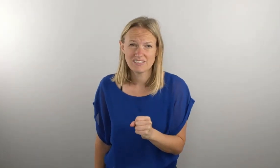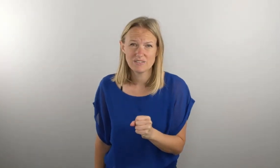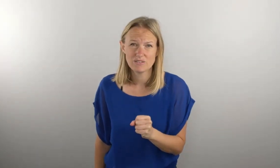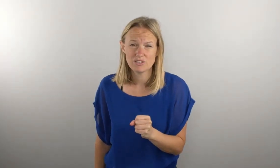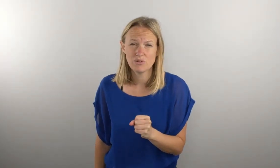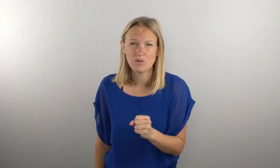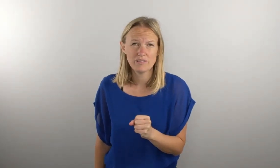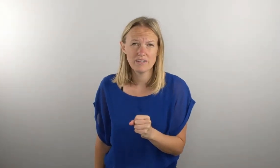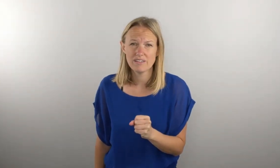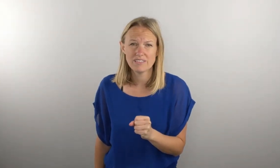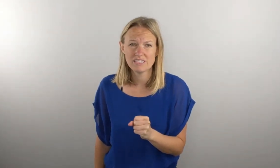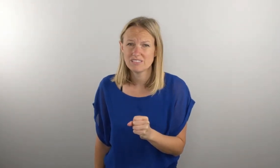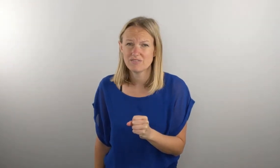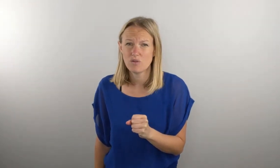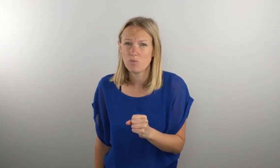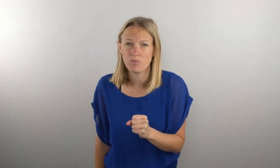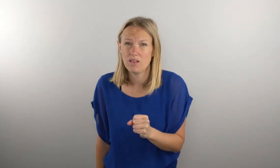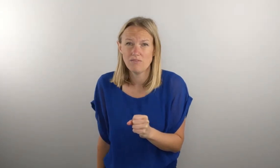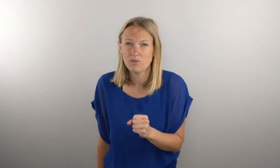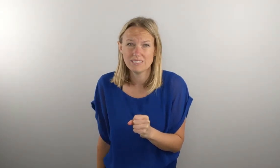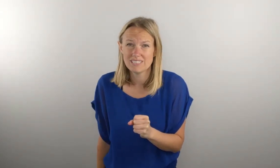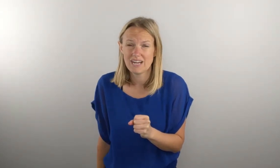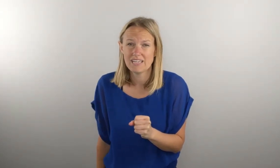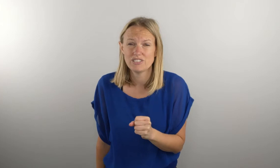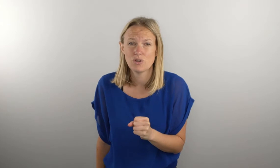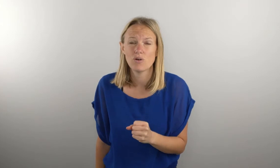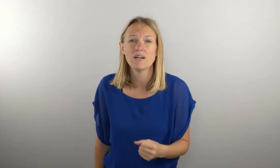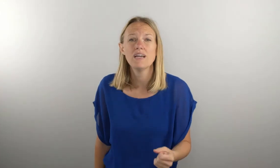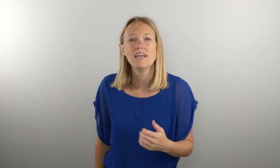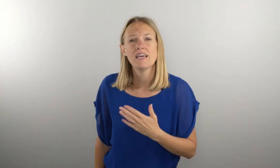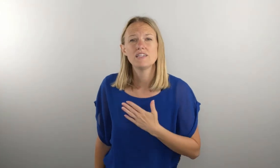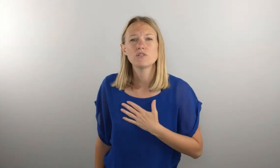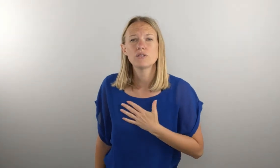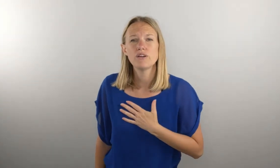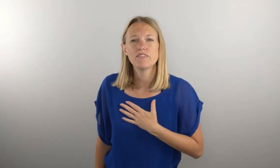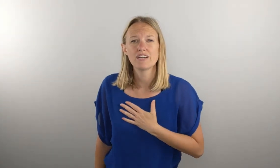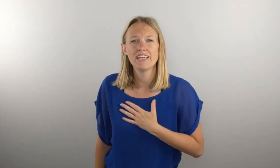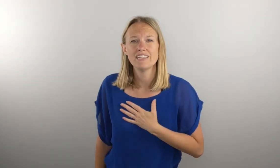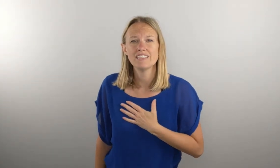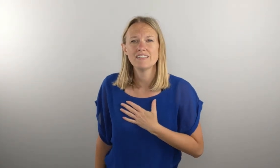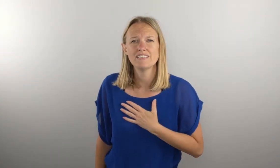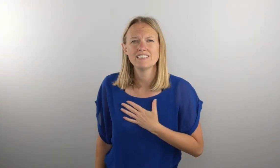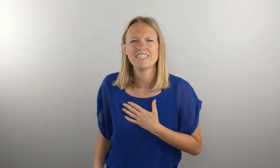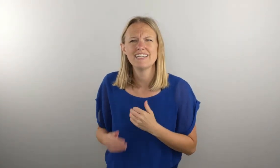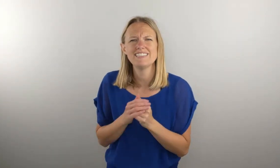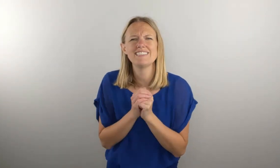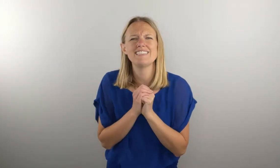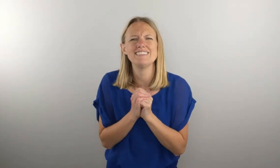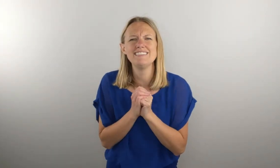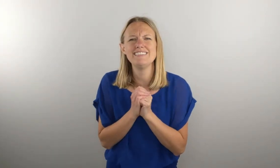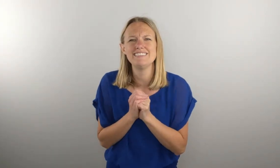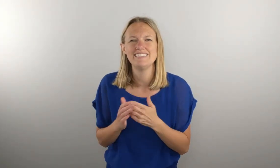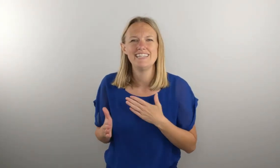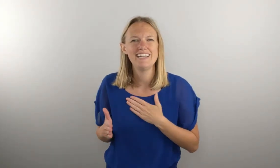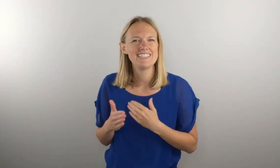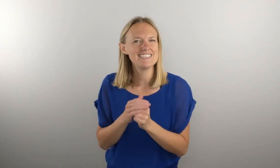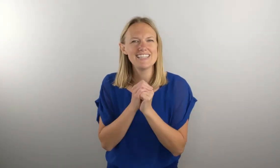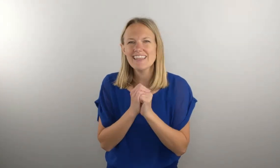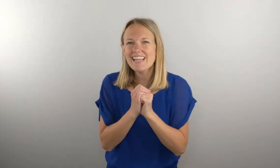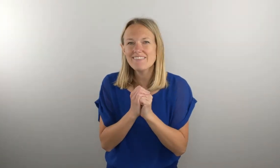to do hold there. You can just, the loved ones that I adore. And adore, you have your hand here on your chest, and then, I just love